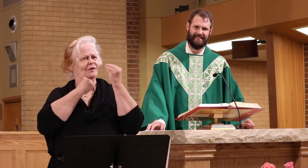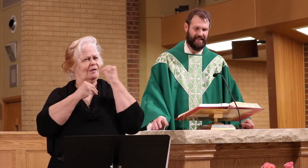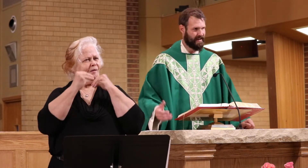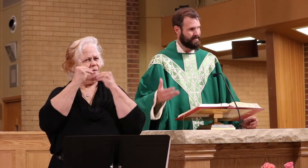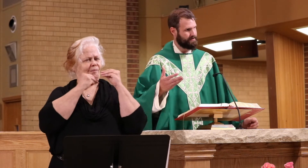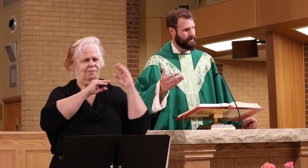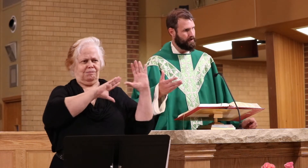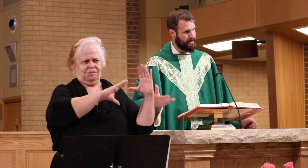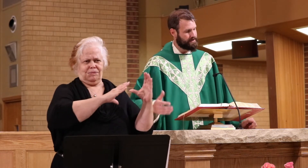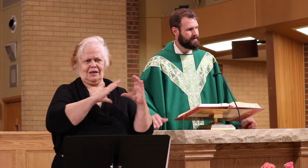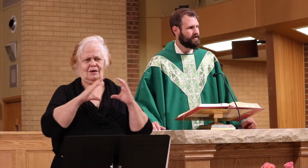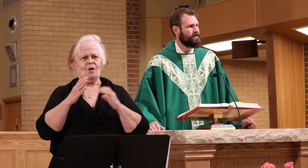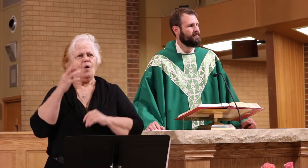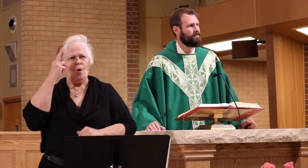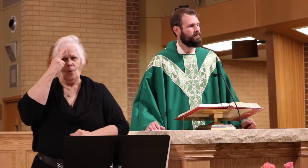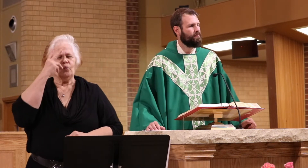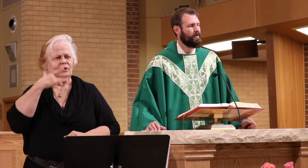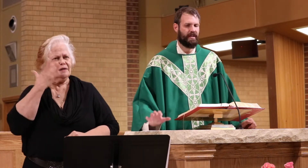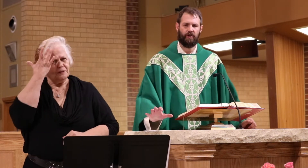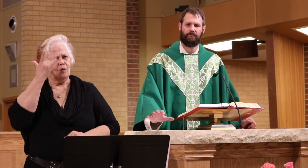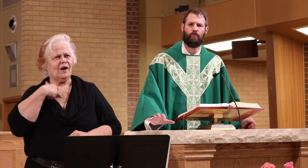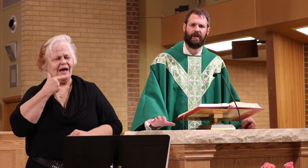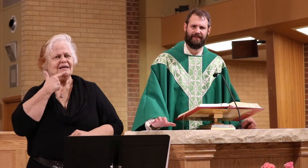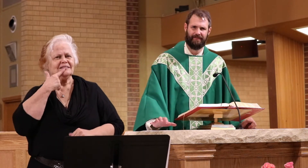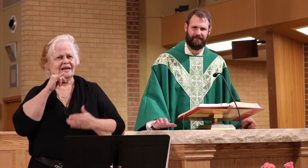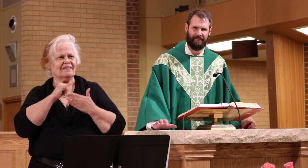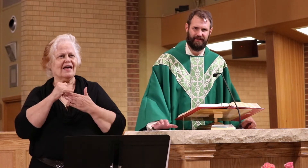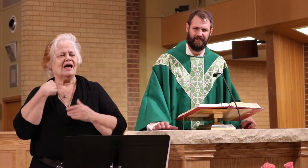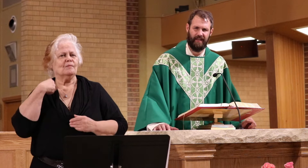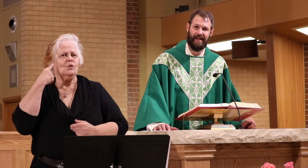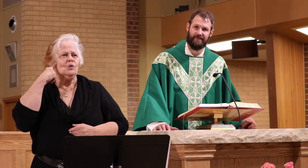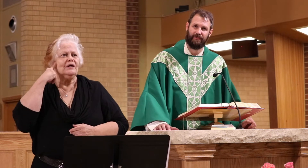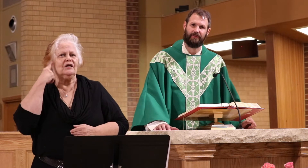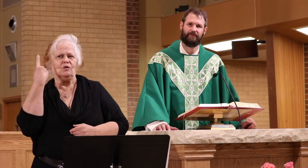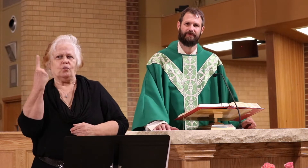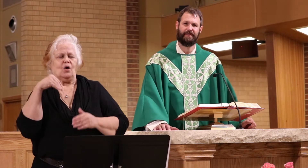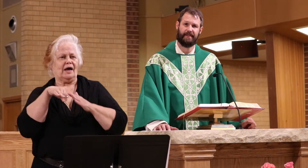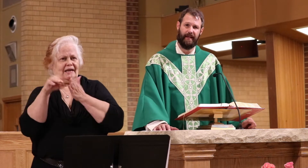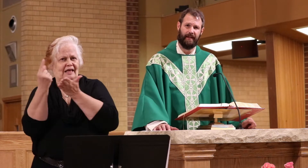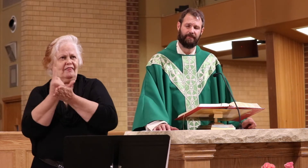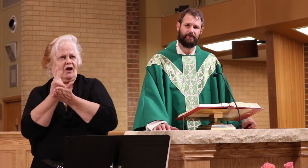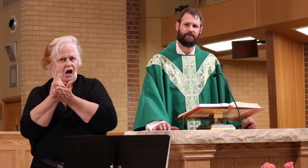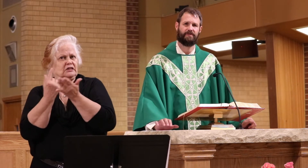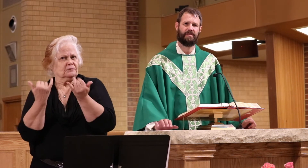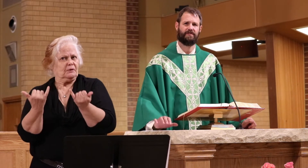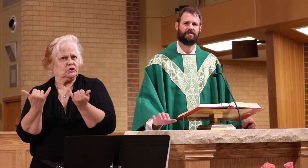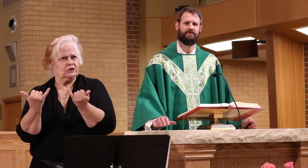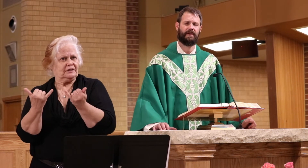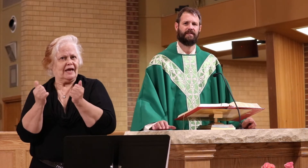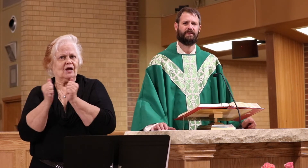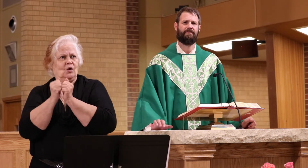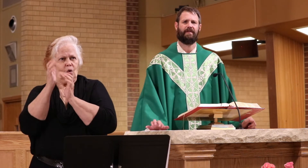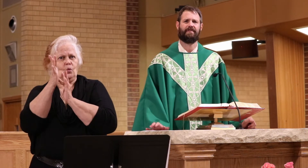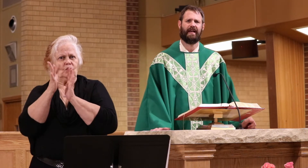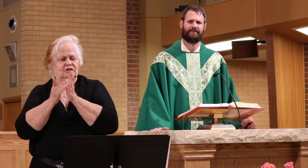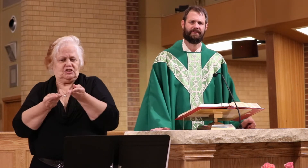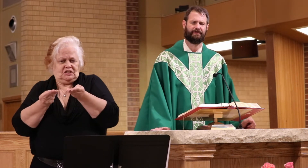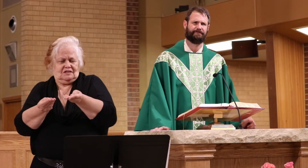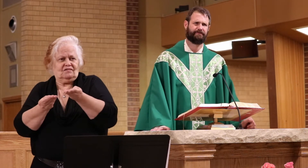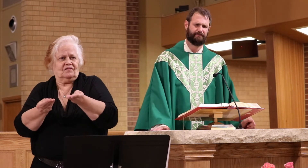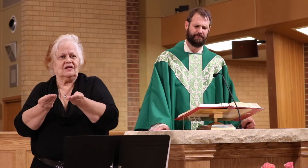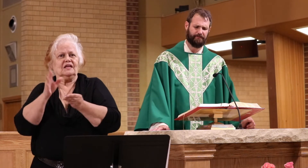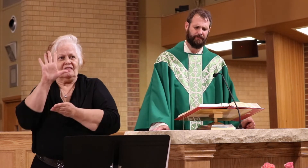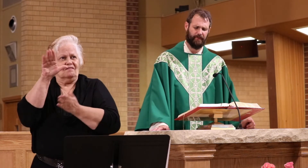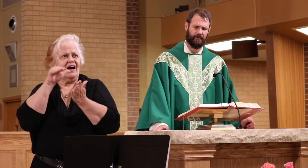Reasons why I say that is because we hear of one in the Gospel today, Jesus feeding the